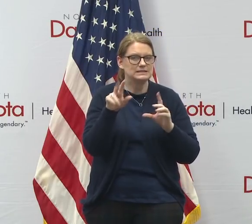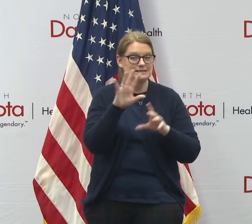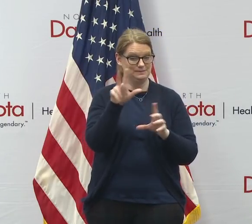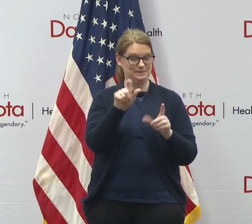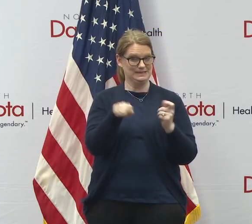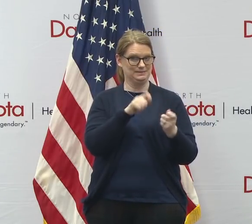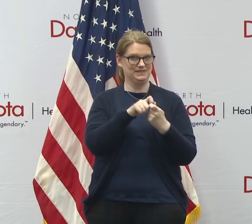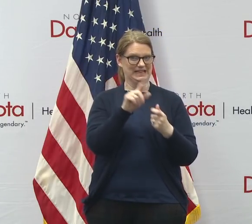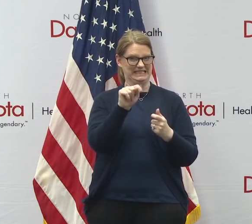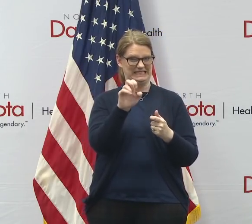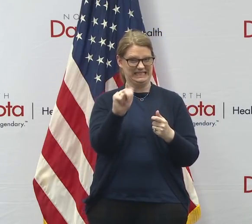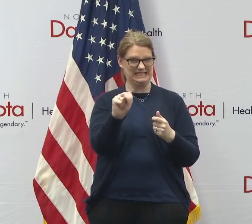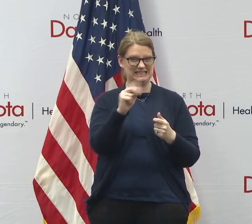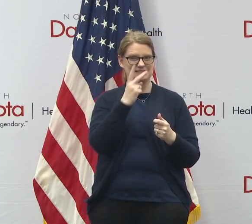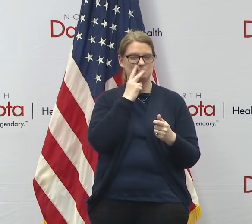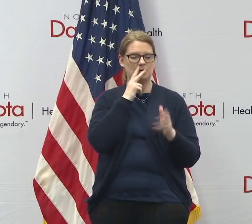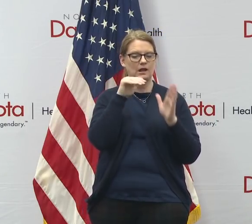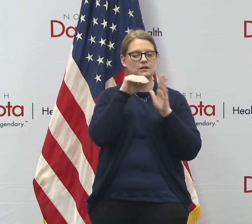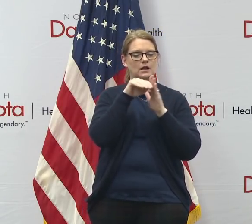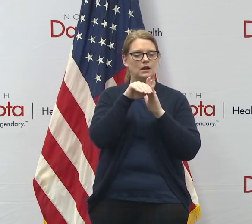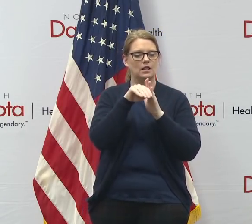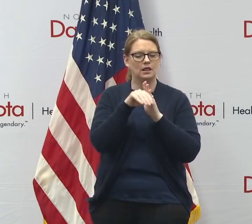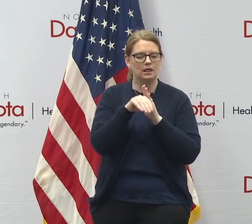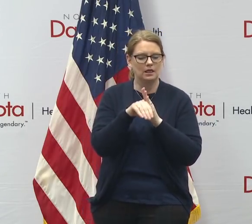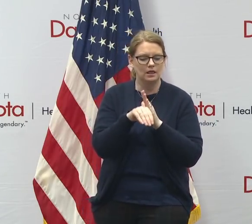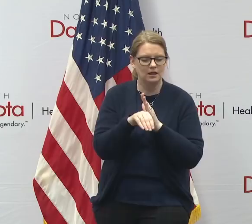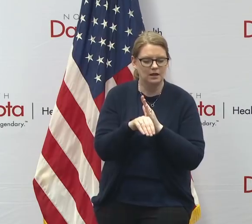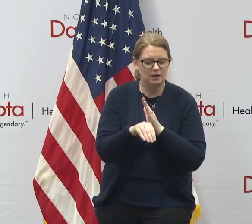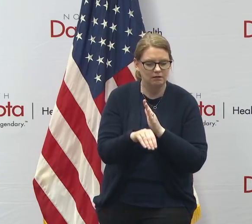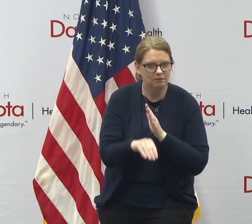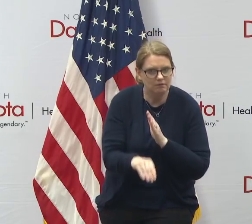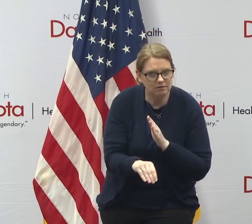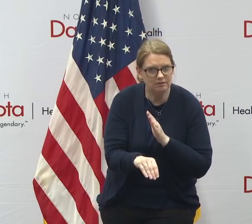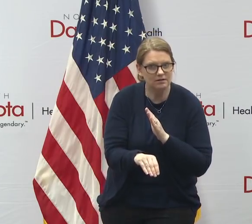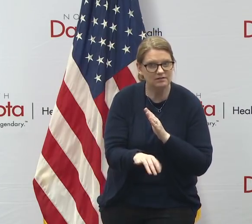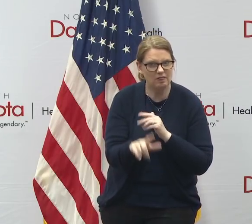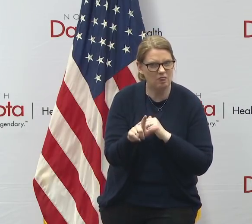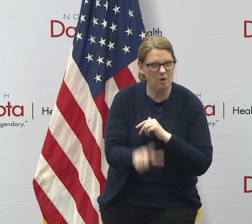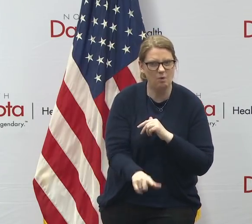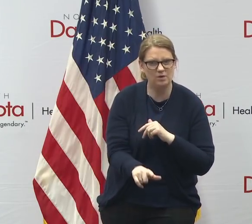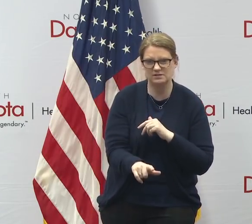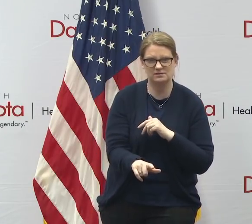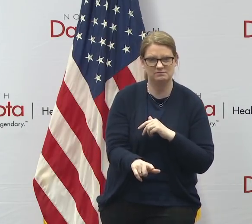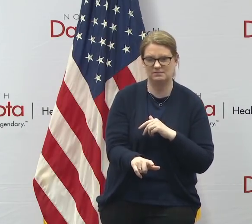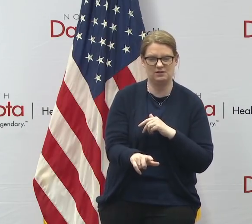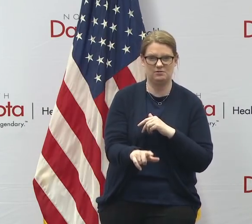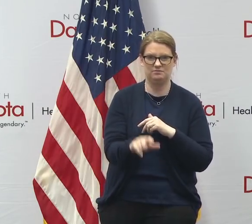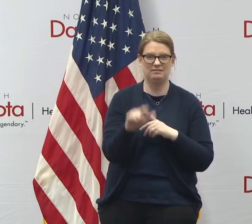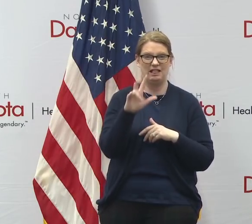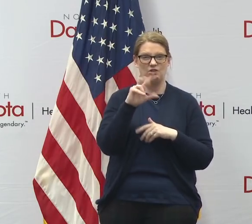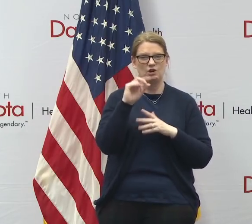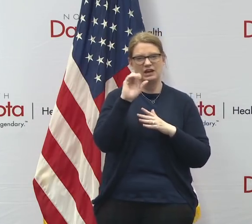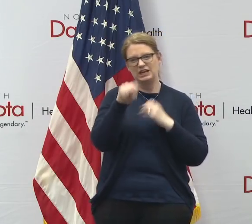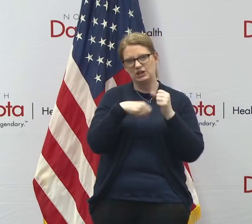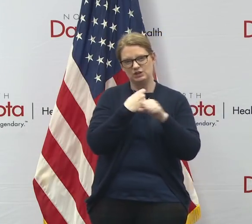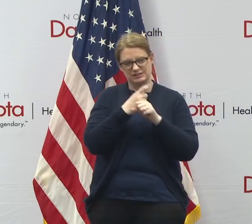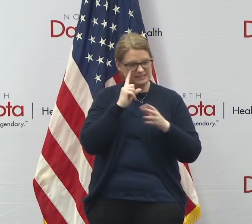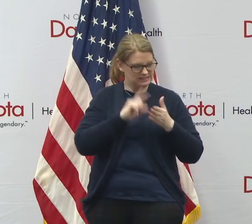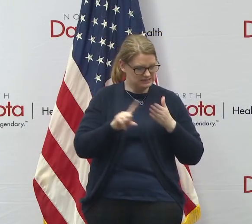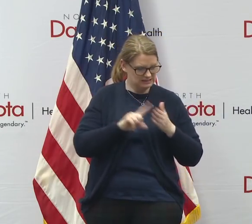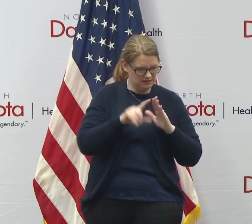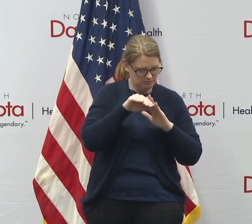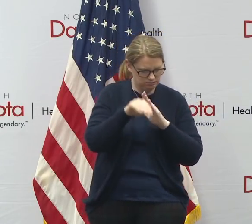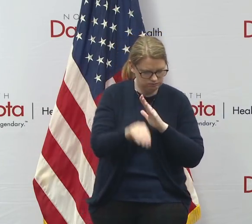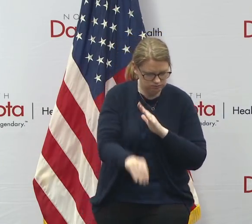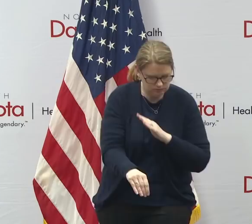smoking. We had dropped it down, and got it down lowest it had been in 30 years. If you take smoking plus